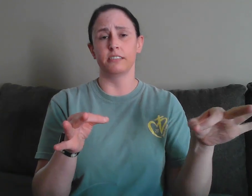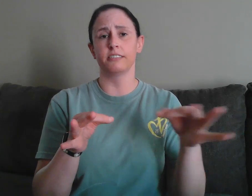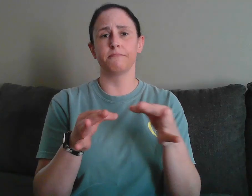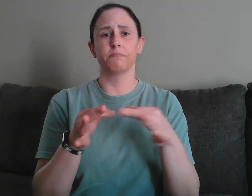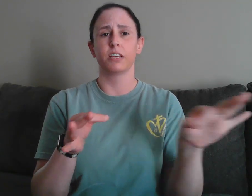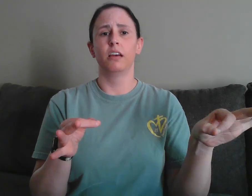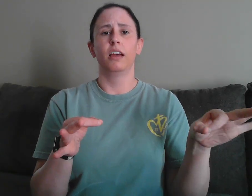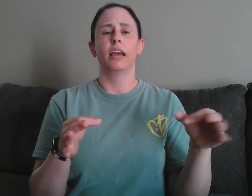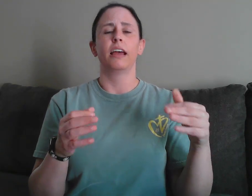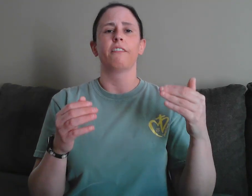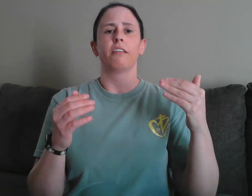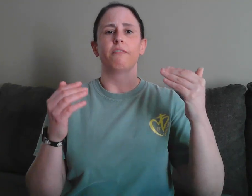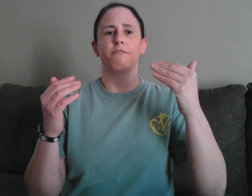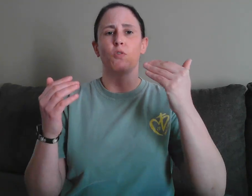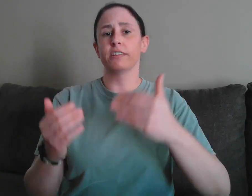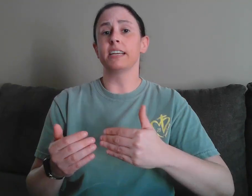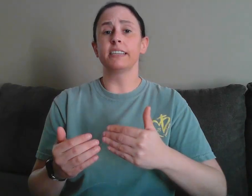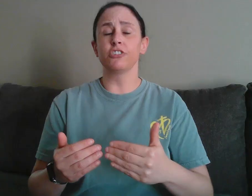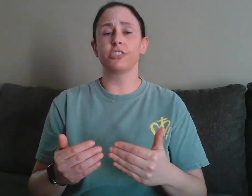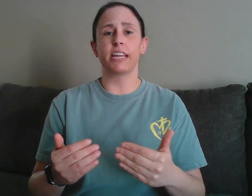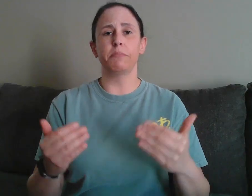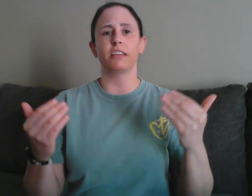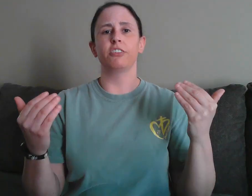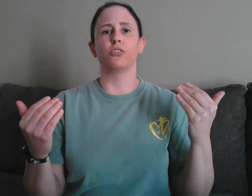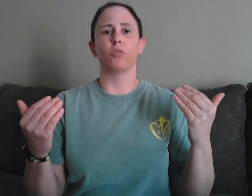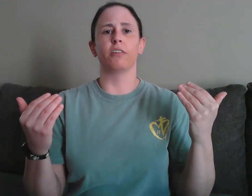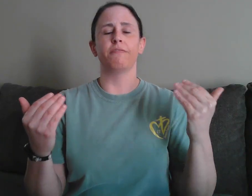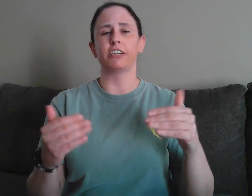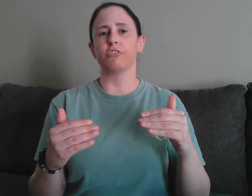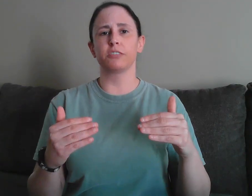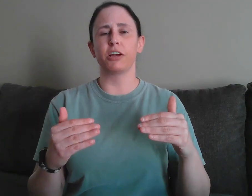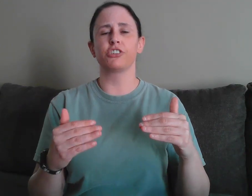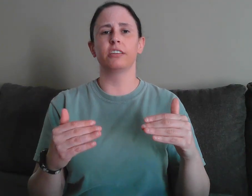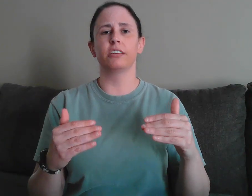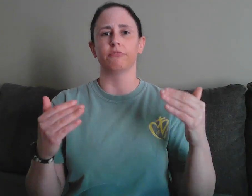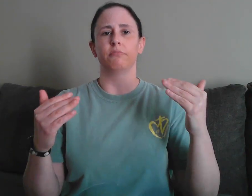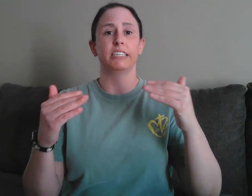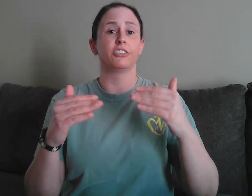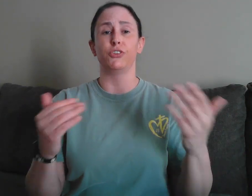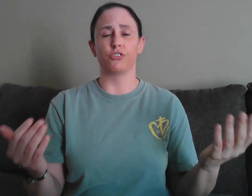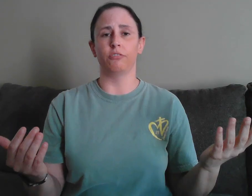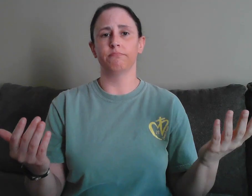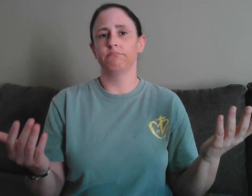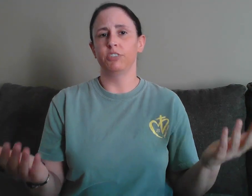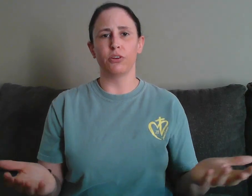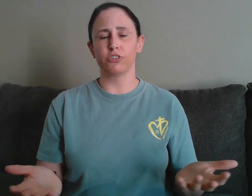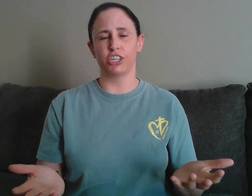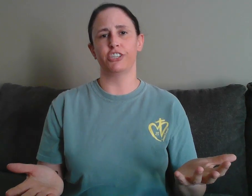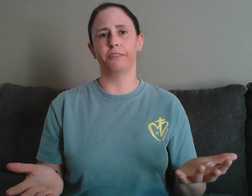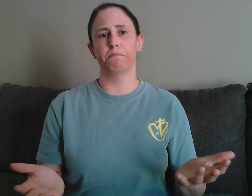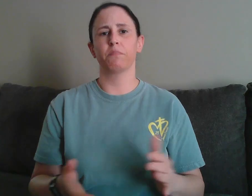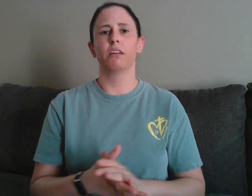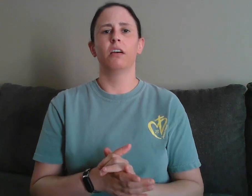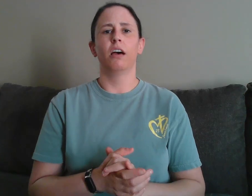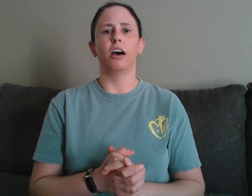sentence. For a sentence or statement, your facial expression is neutral. You don't change it. You